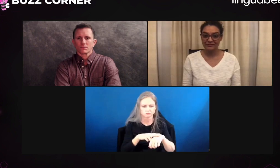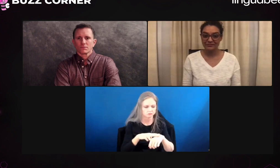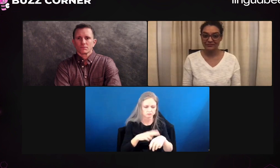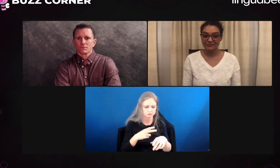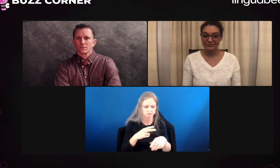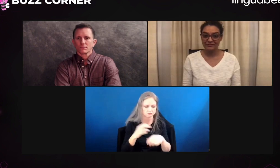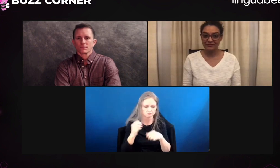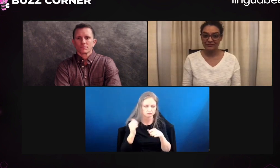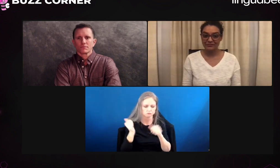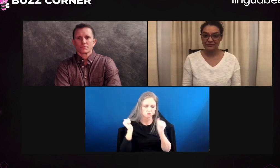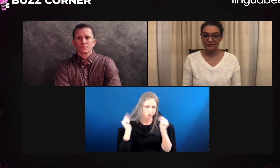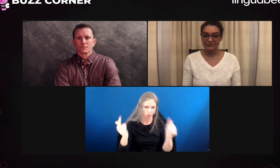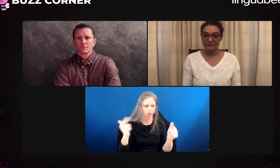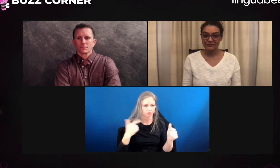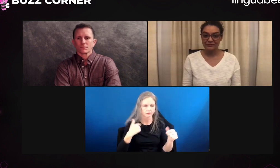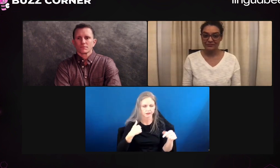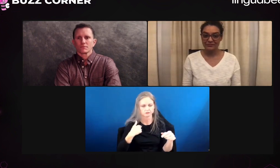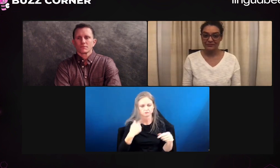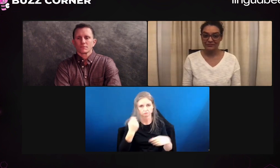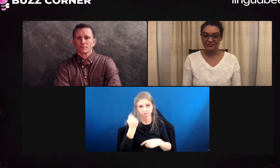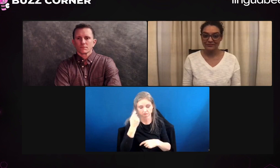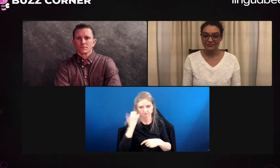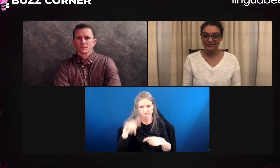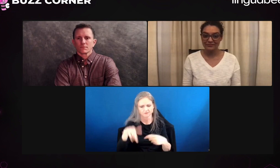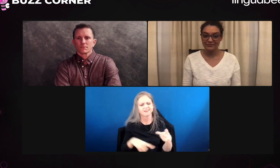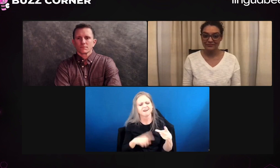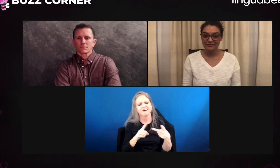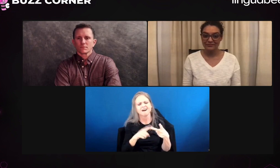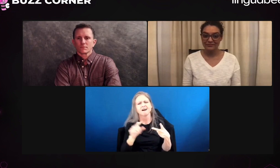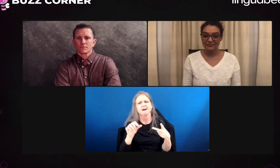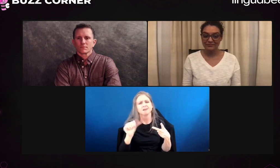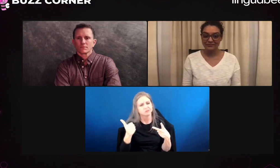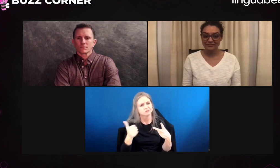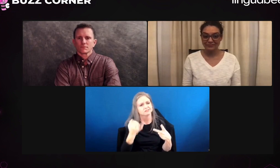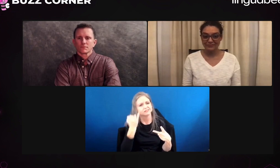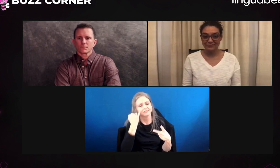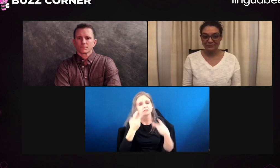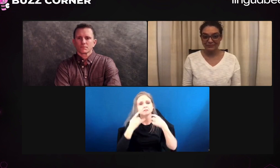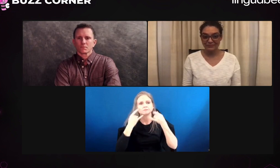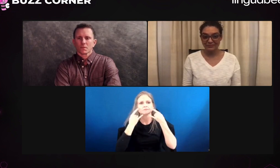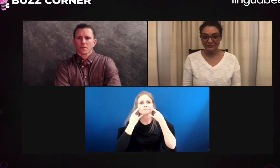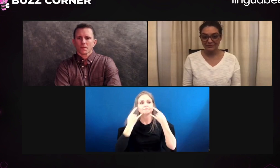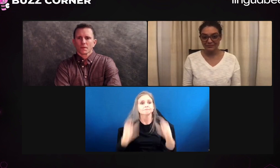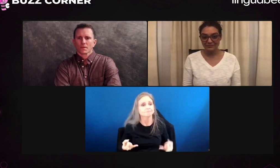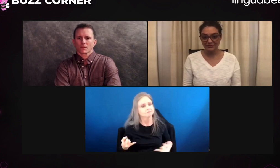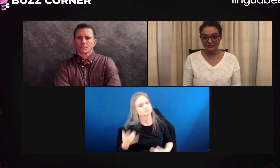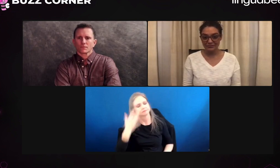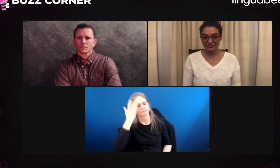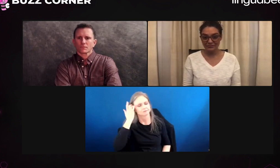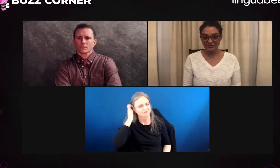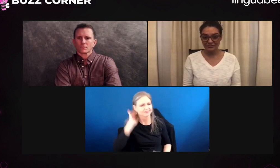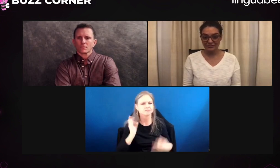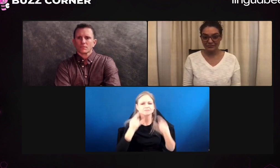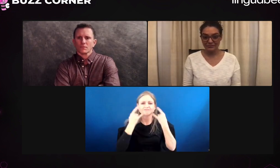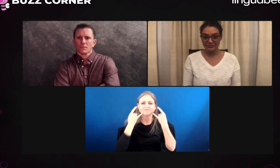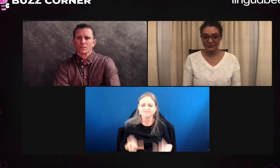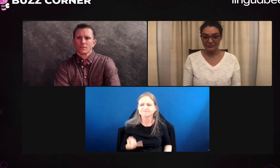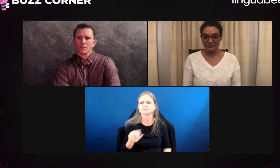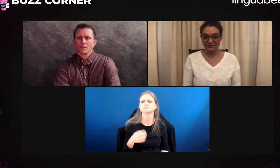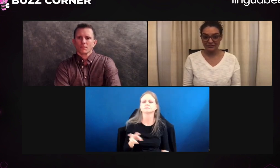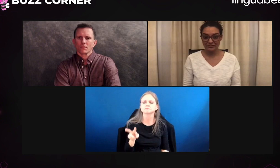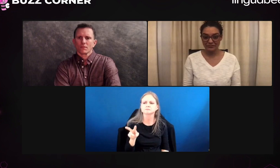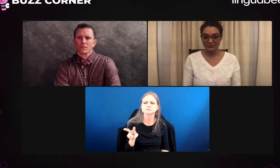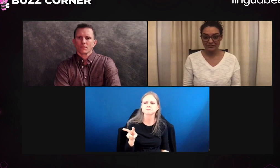in between. So mass are a tremendous hurdle. I believe that's something that all of us are experiencing.